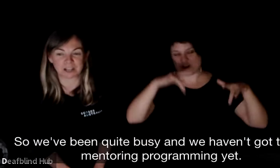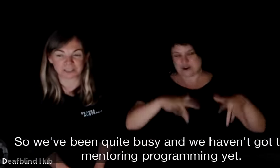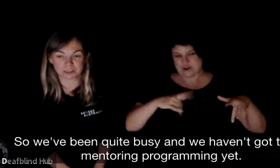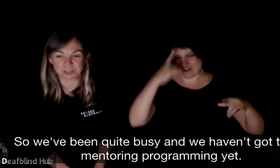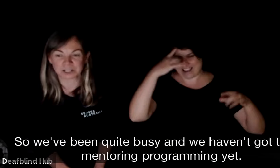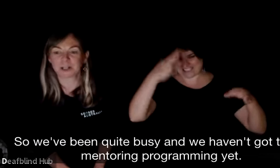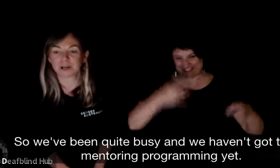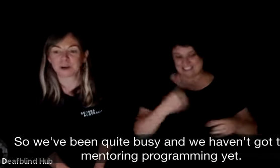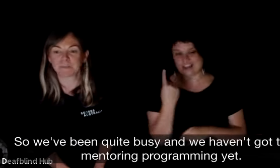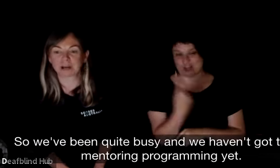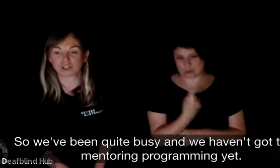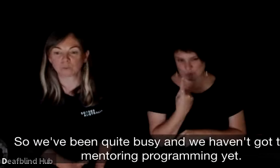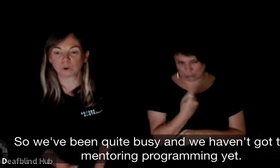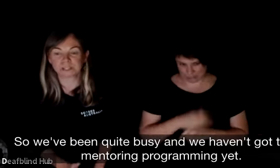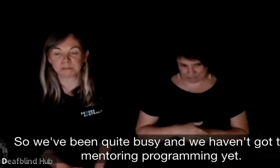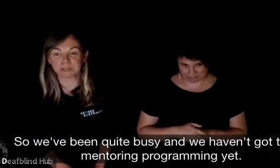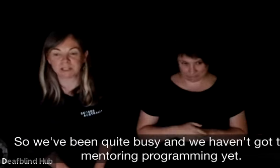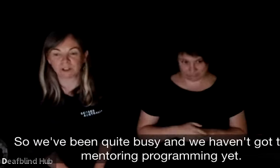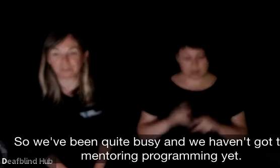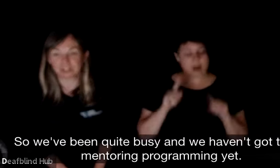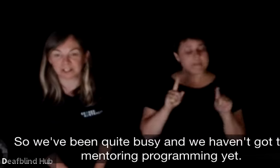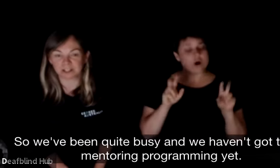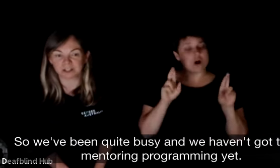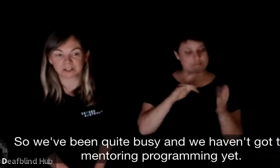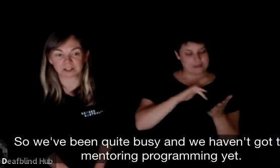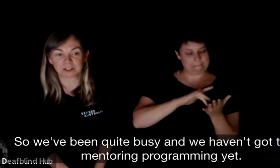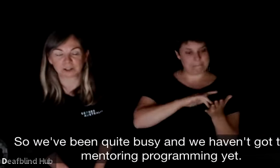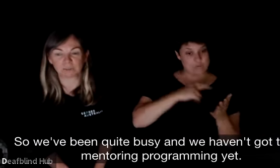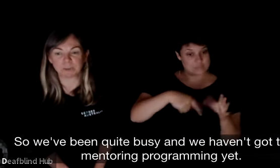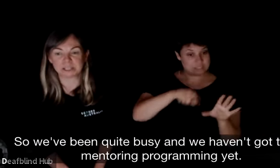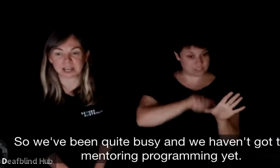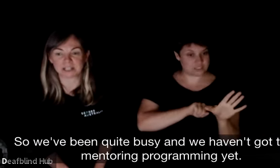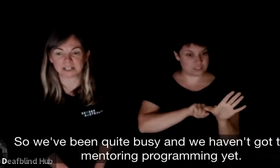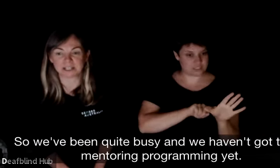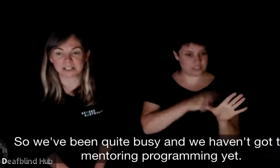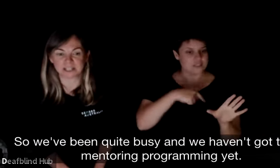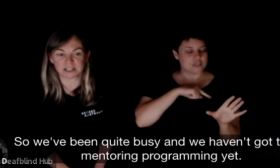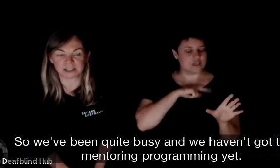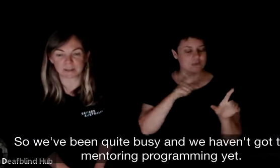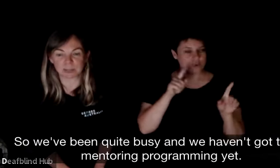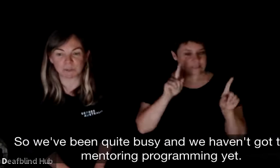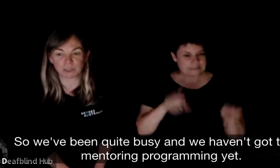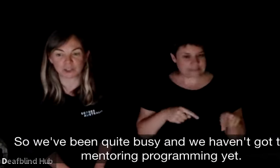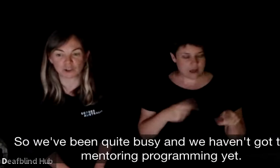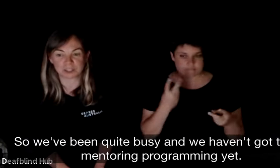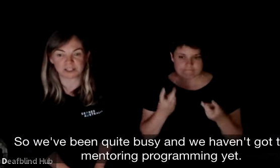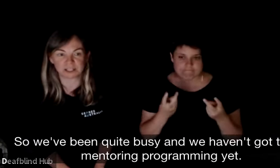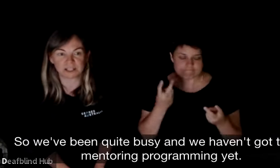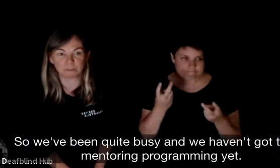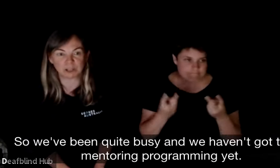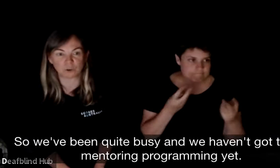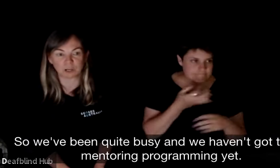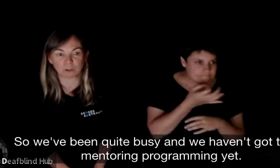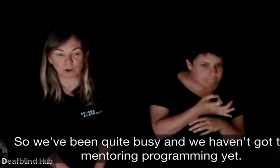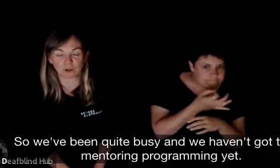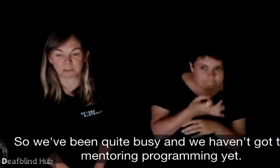been developed, but towards the middle of the year, we'll be starting to seek people interested in